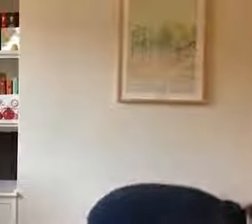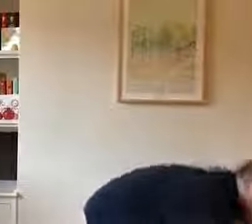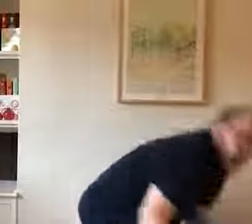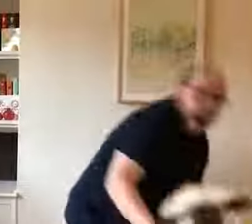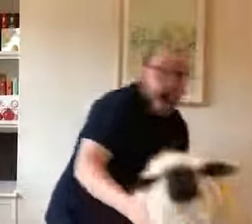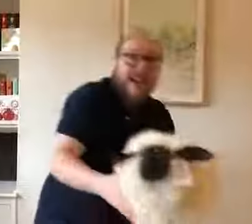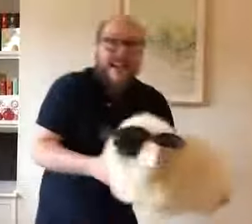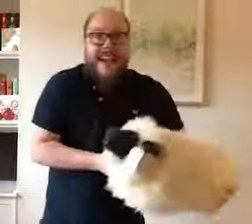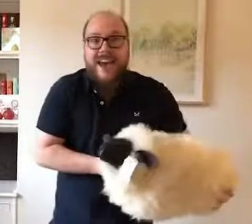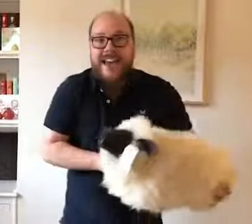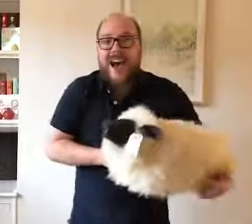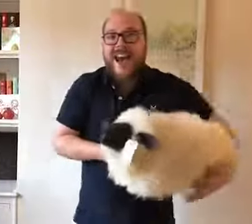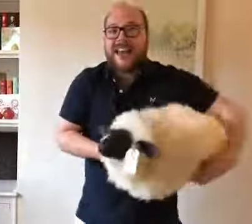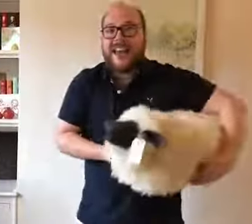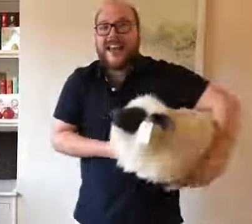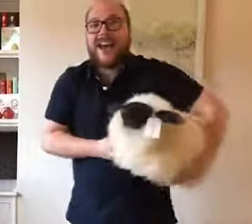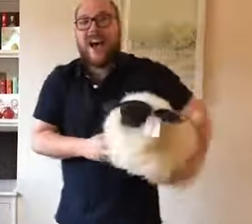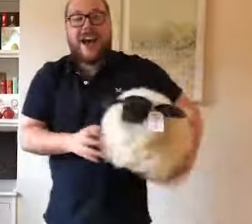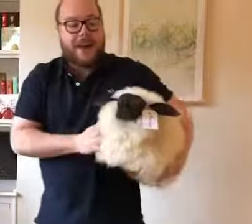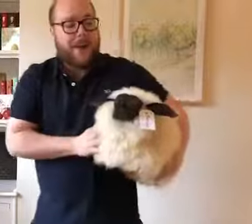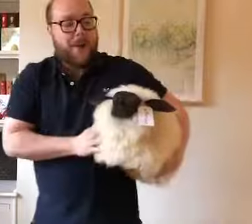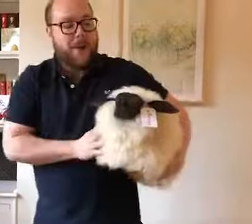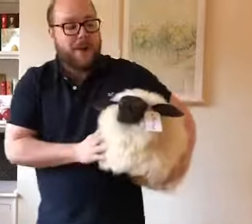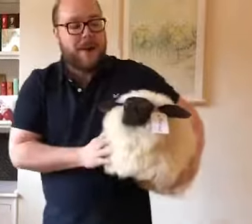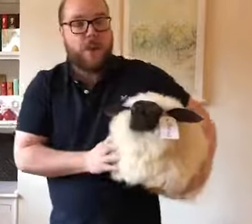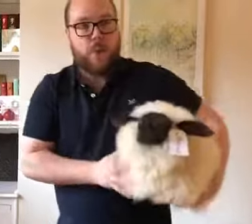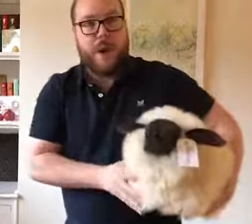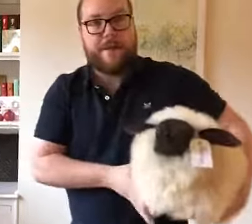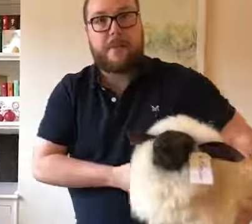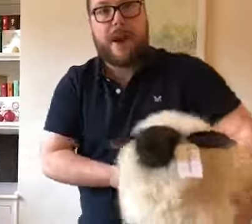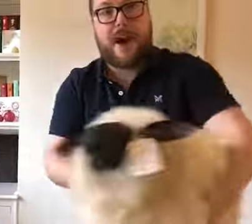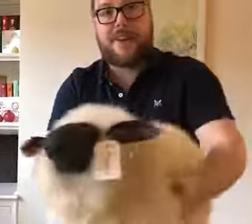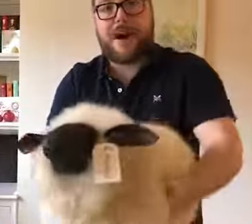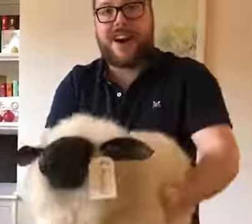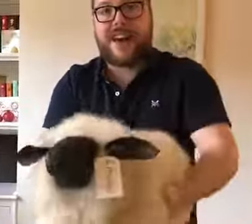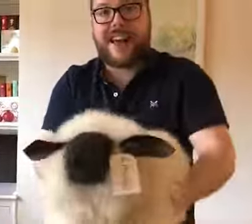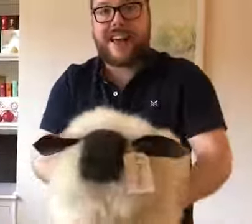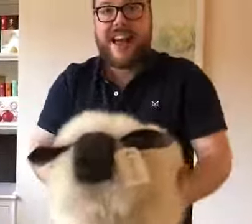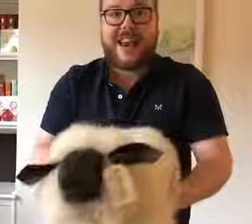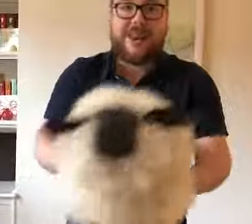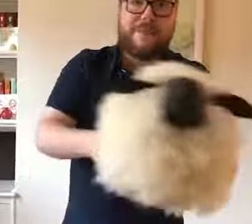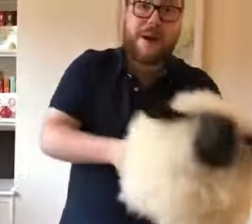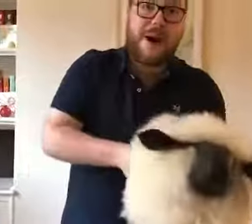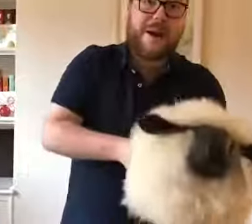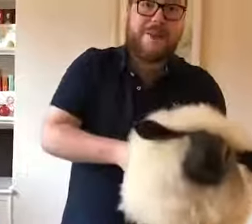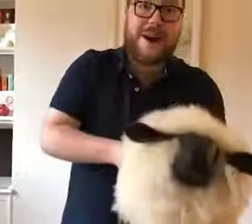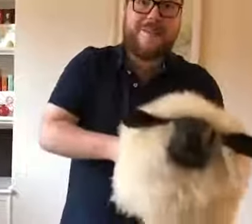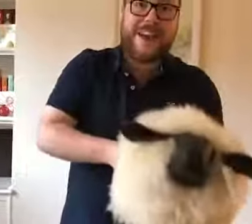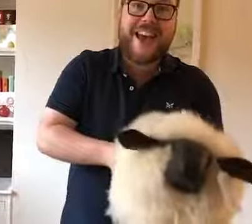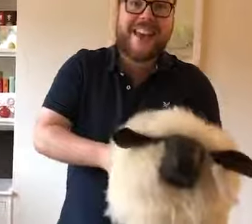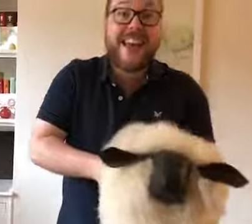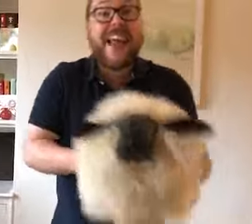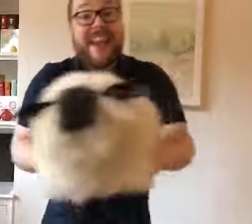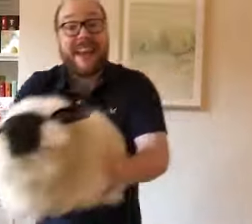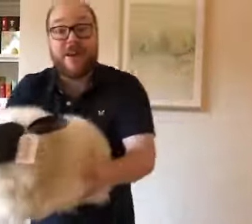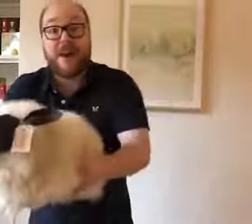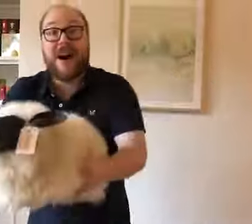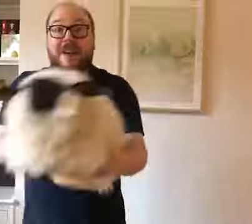quack quack. E-I-E-I-O. With a baa baa here and a baa baa there. Here a baa,